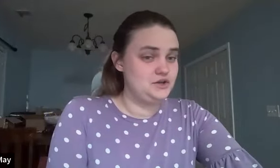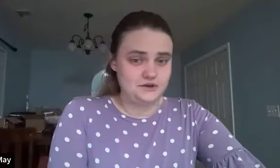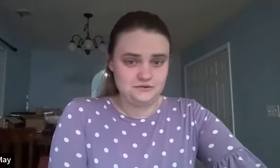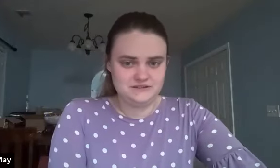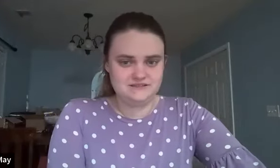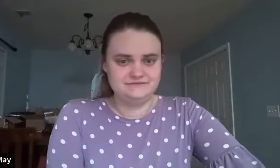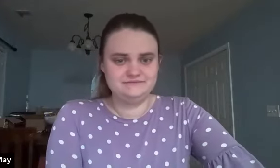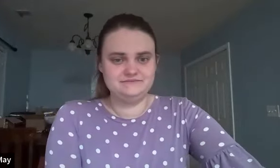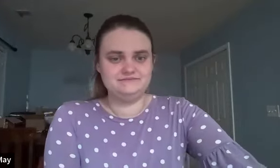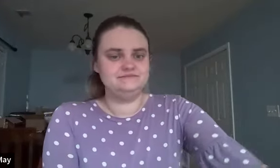Goat,